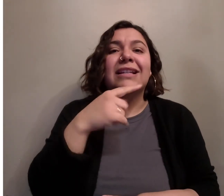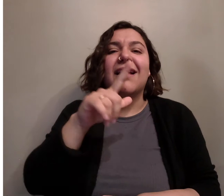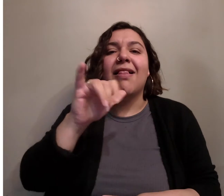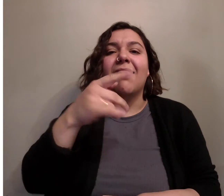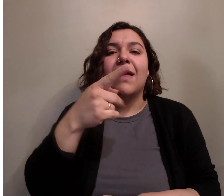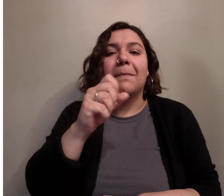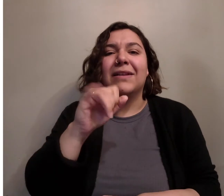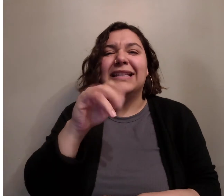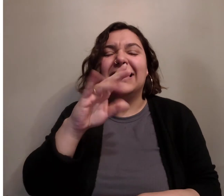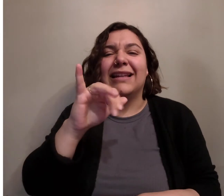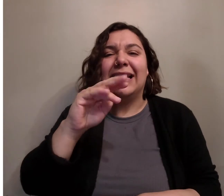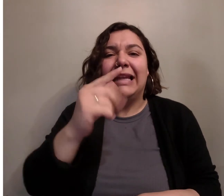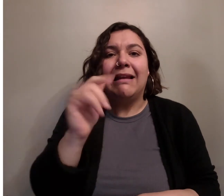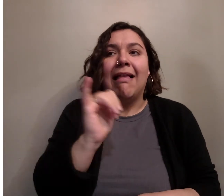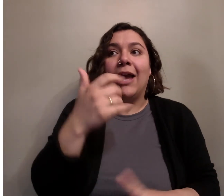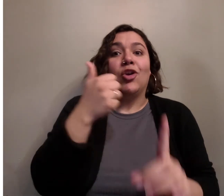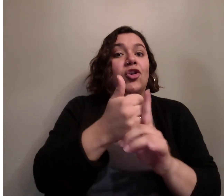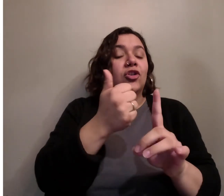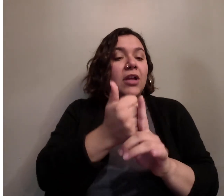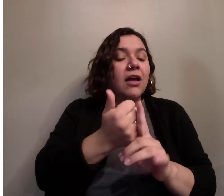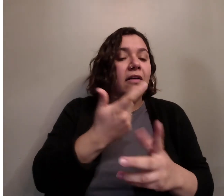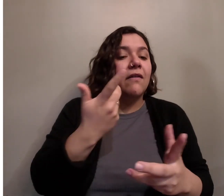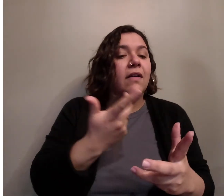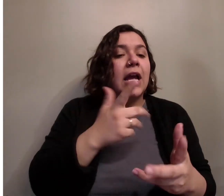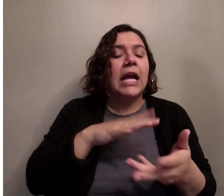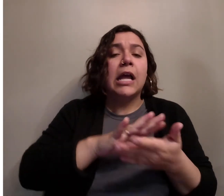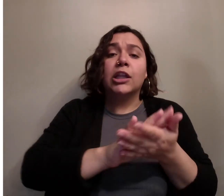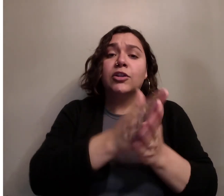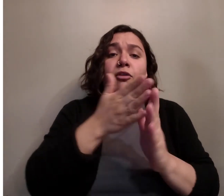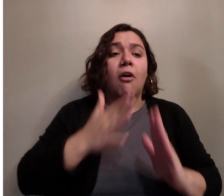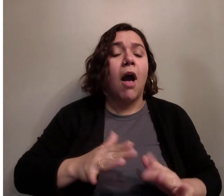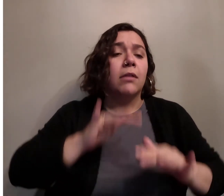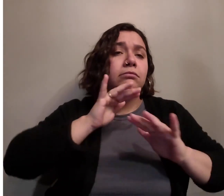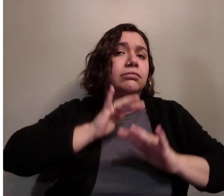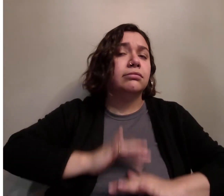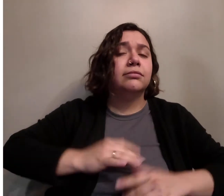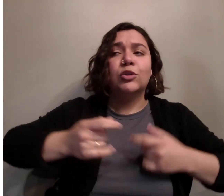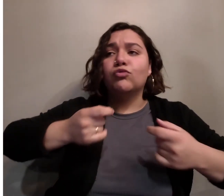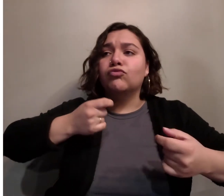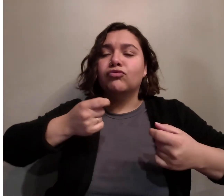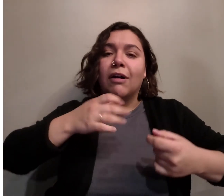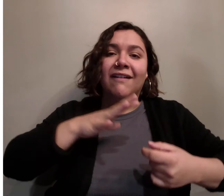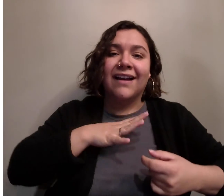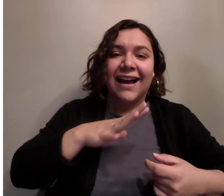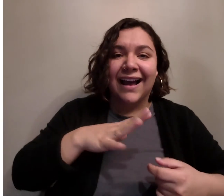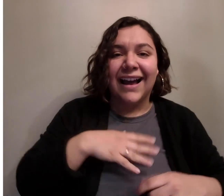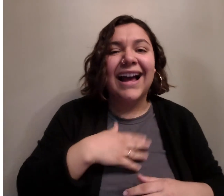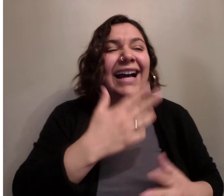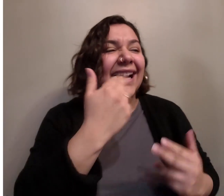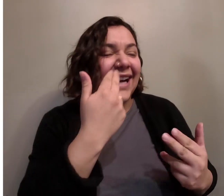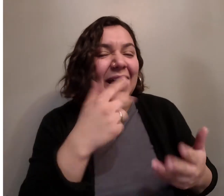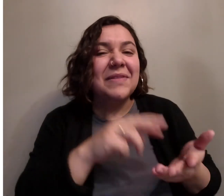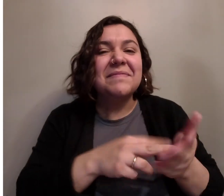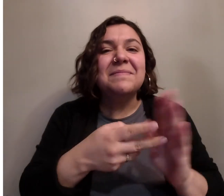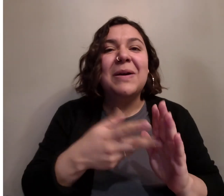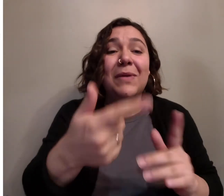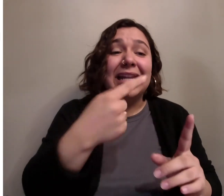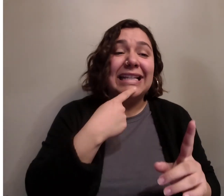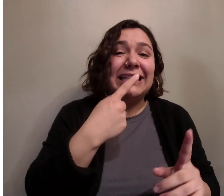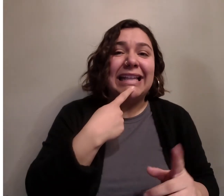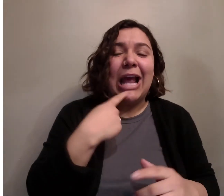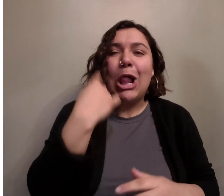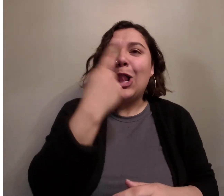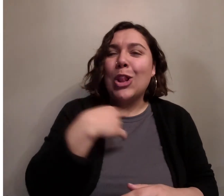is kind of weird. She's lip syncing his stuff as if she is calm and measured and in control, right, which